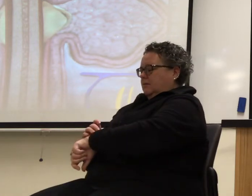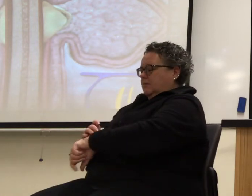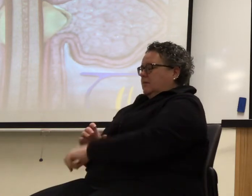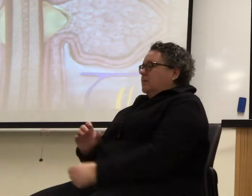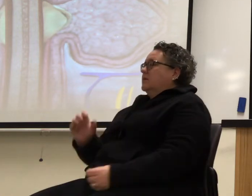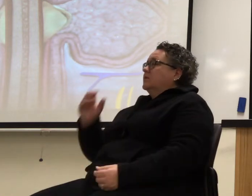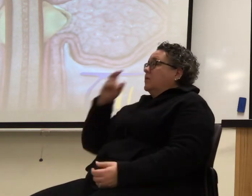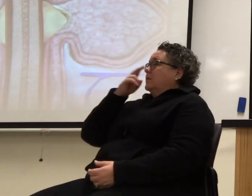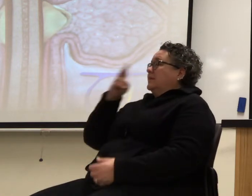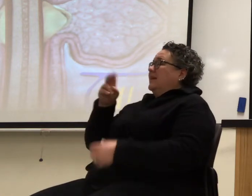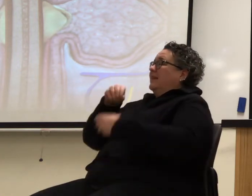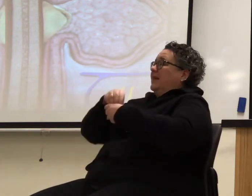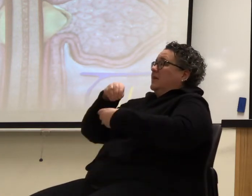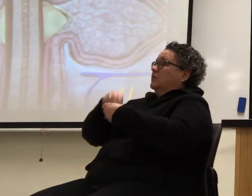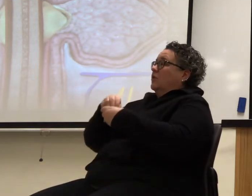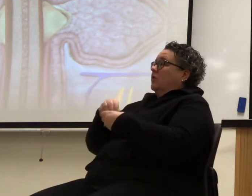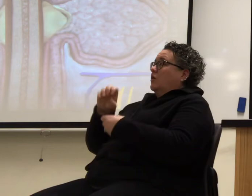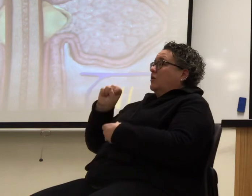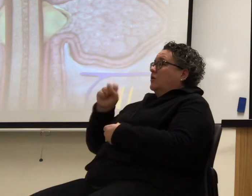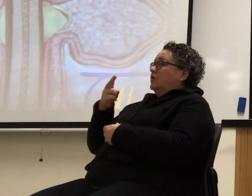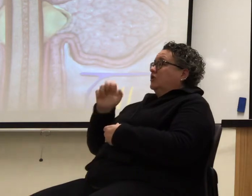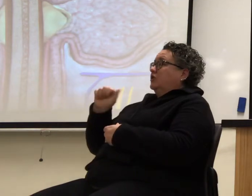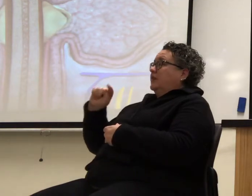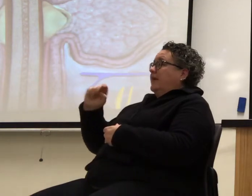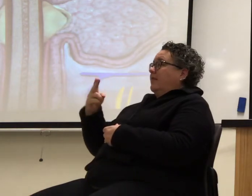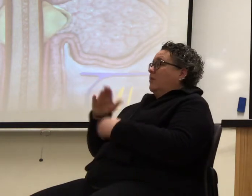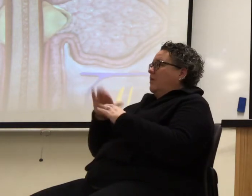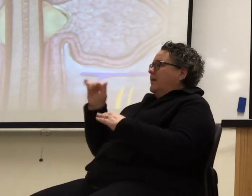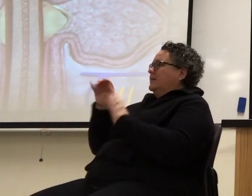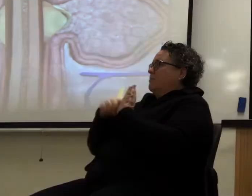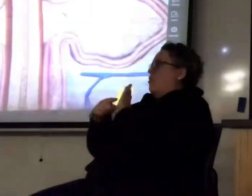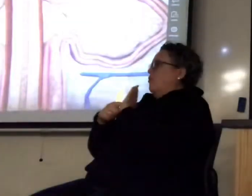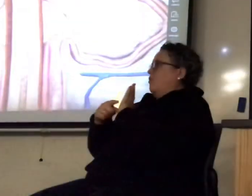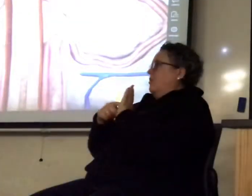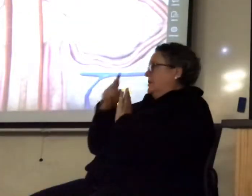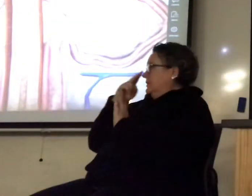So look for the internal root sheath on this model. Sorry.